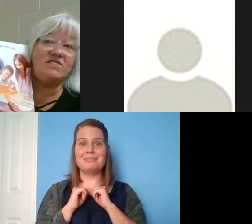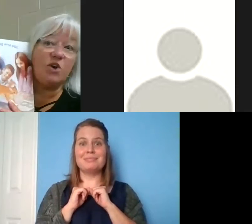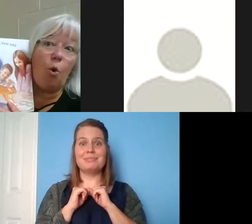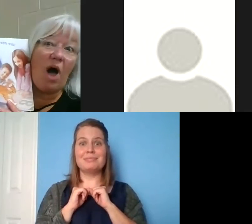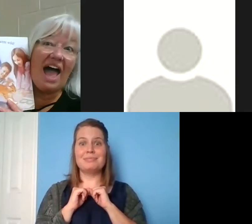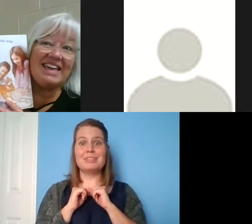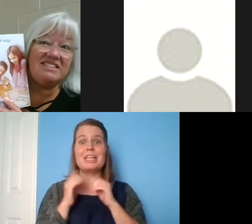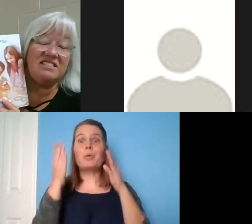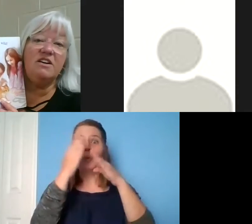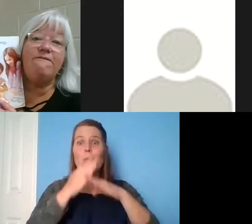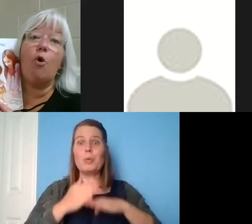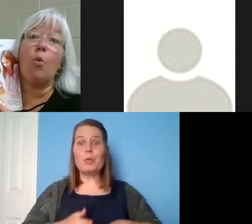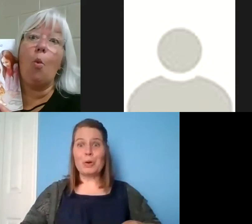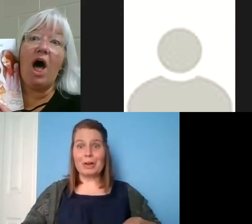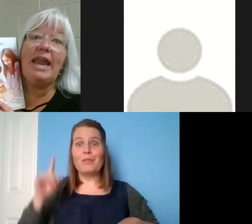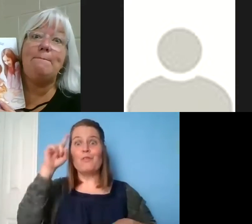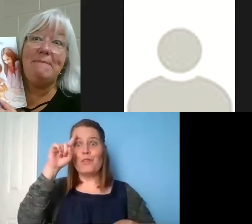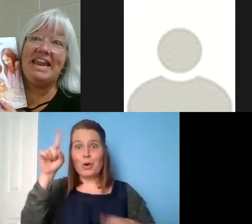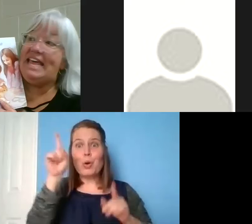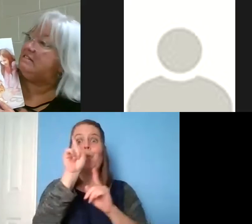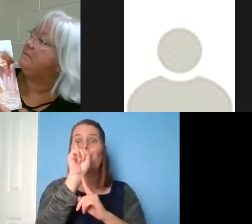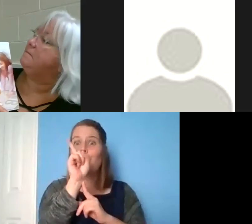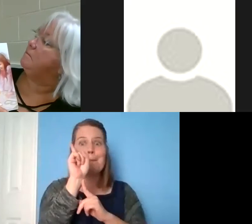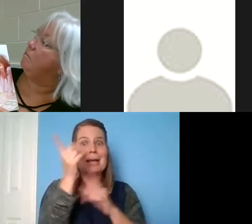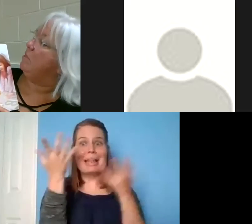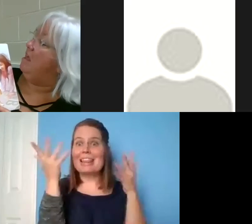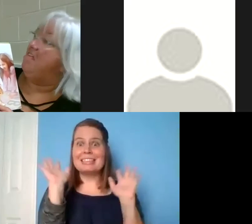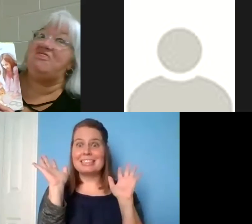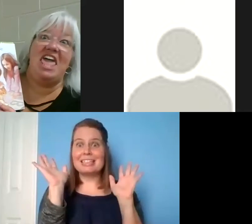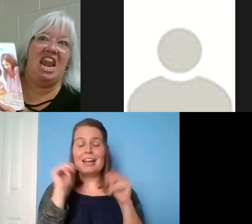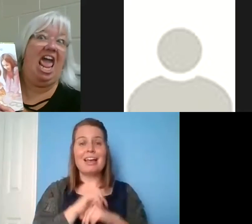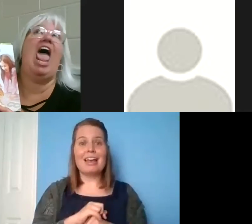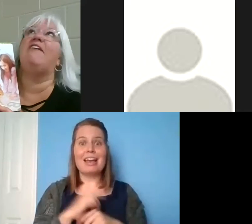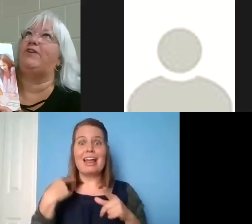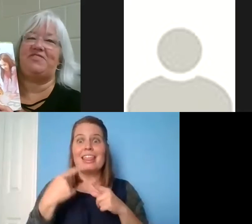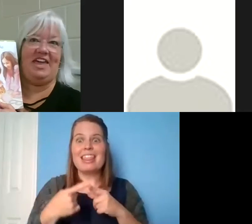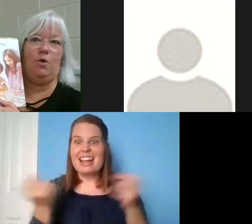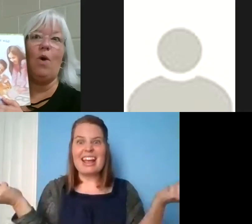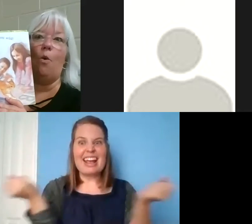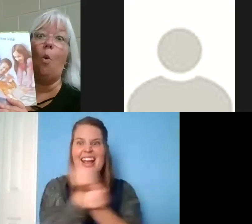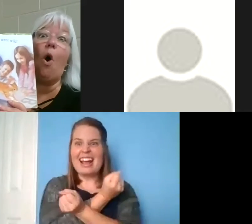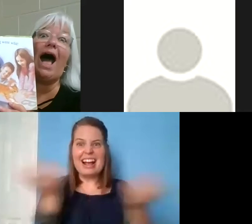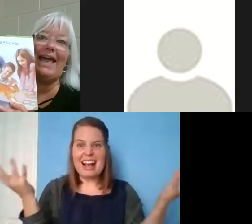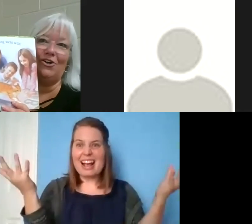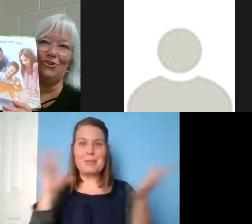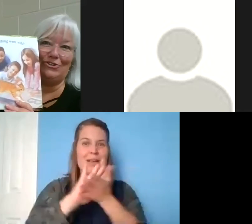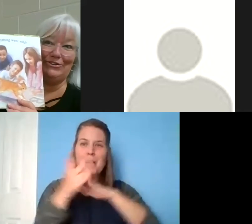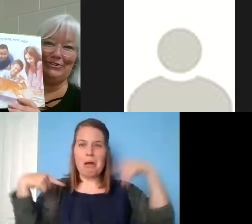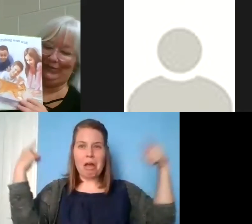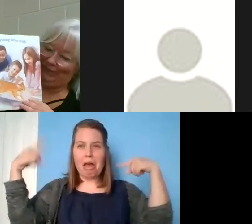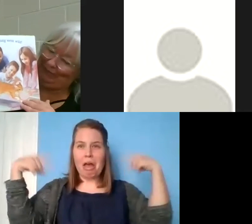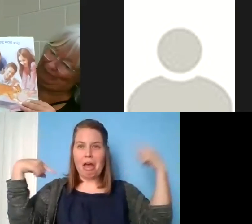It was quiet for 1 minute. Then everything went